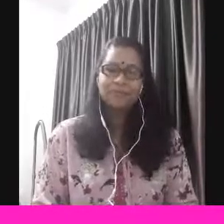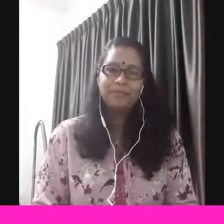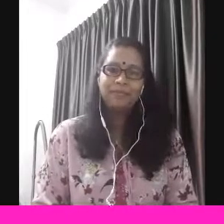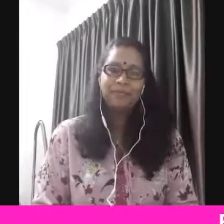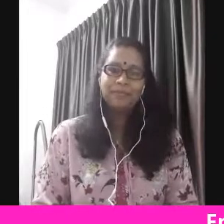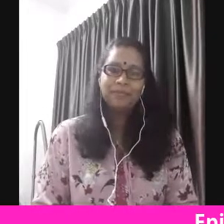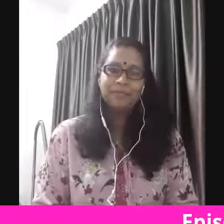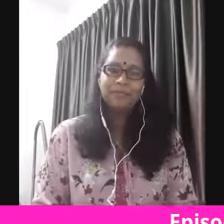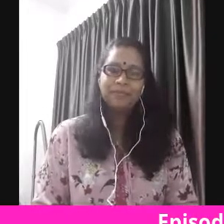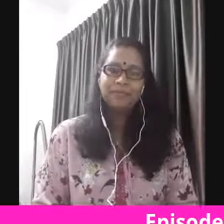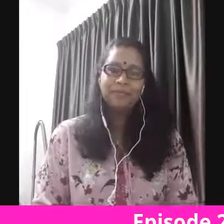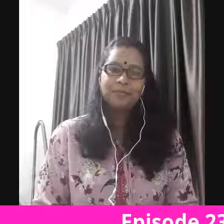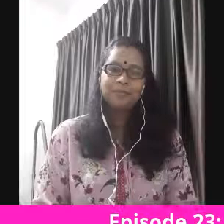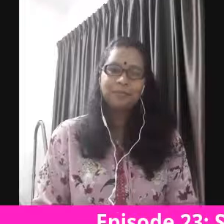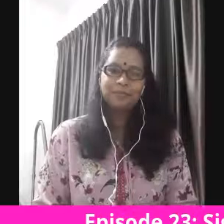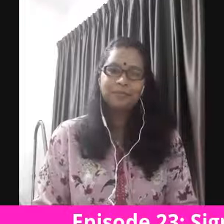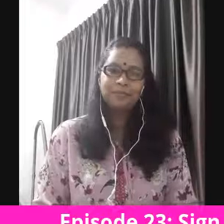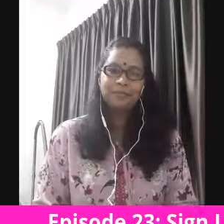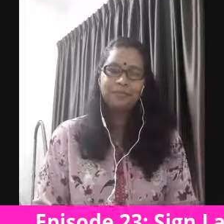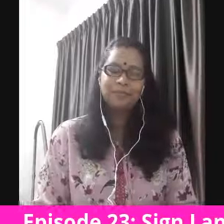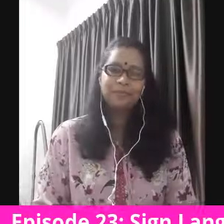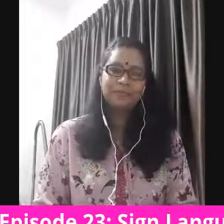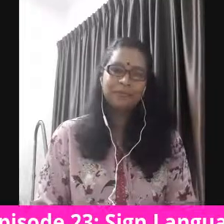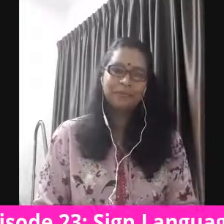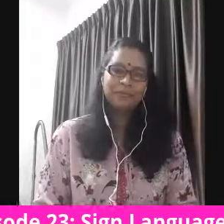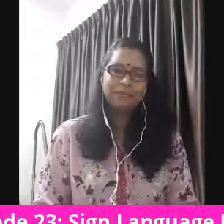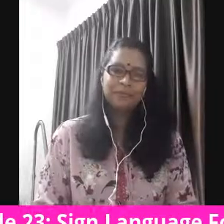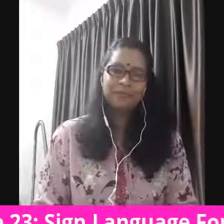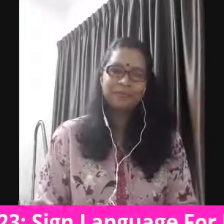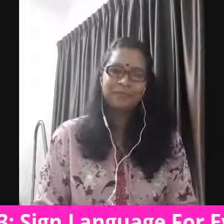in day-to-day. How we